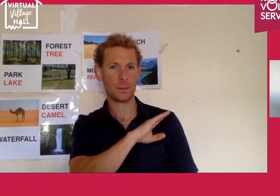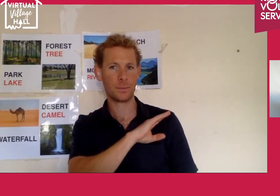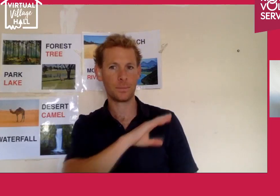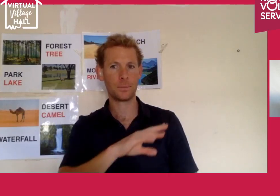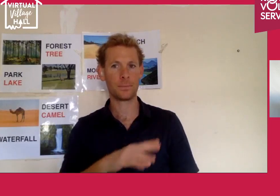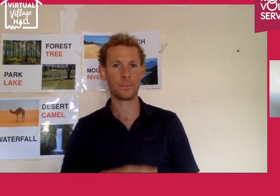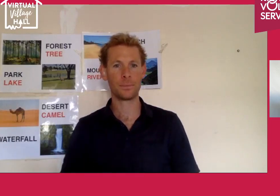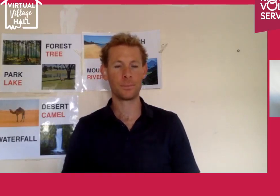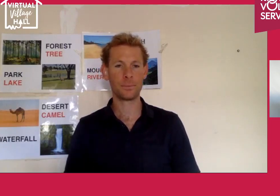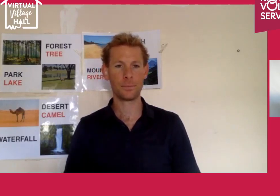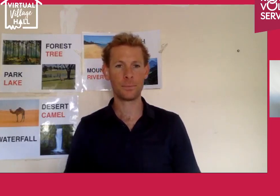Park.